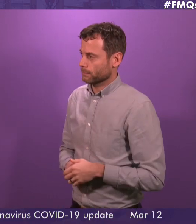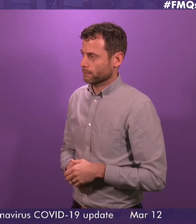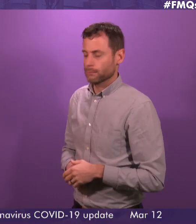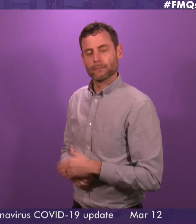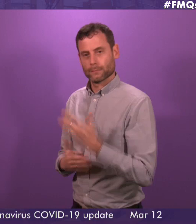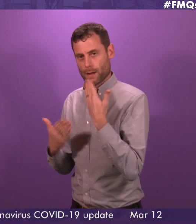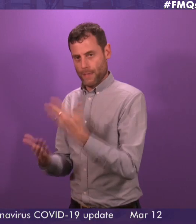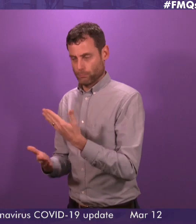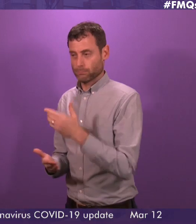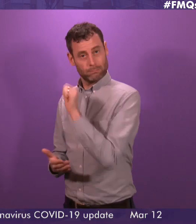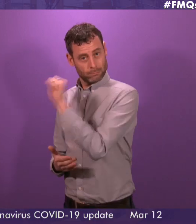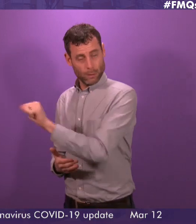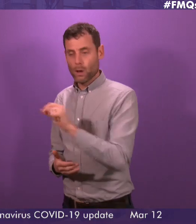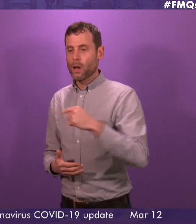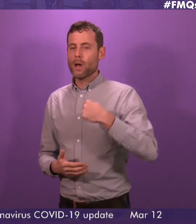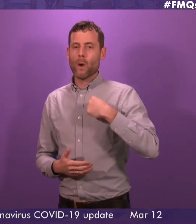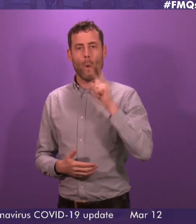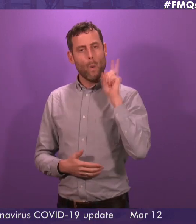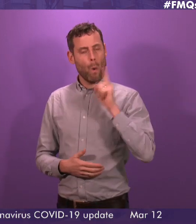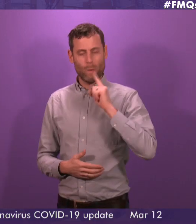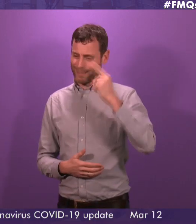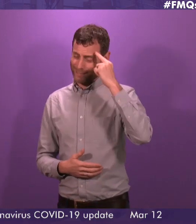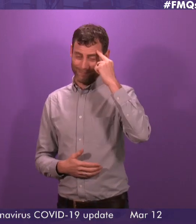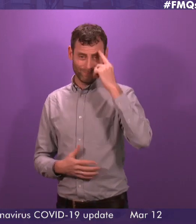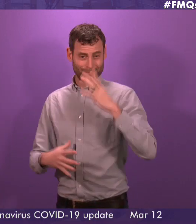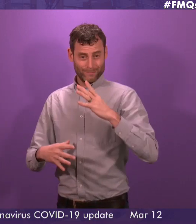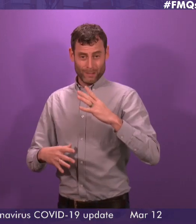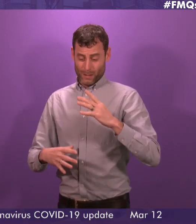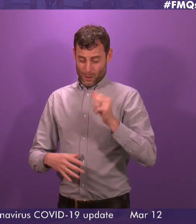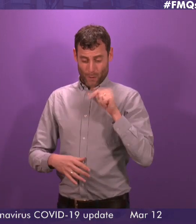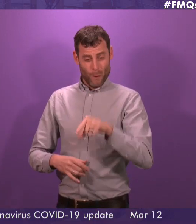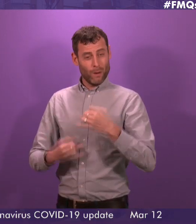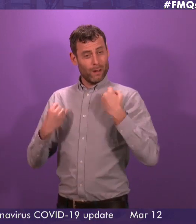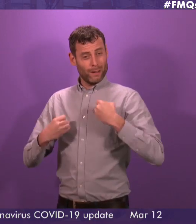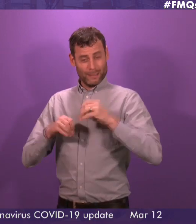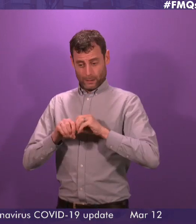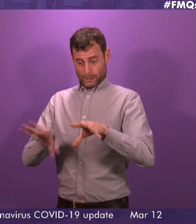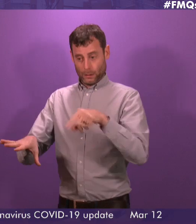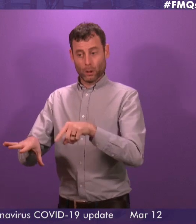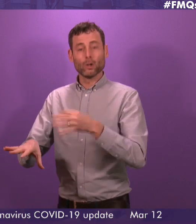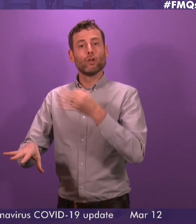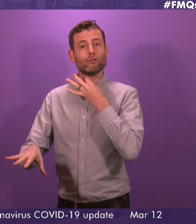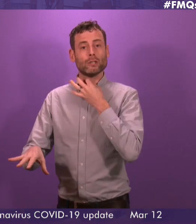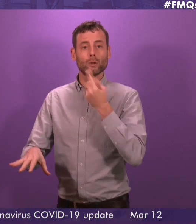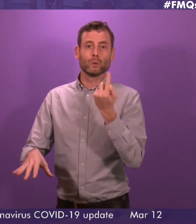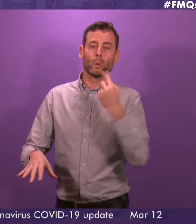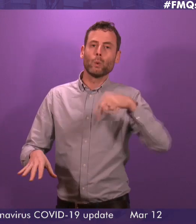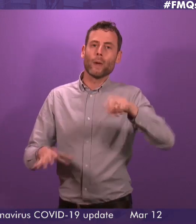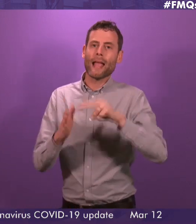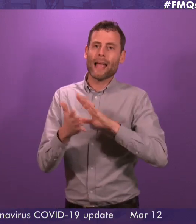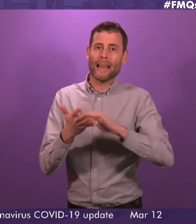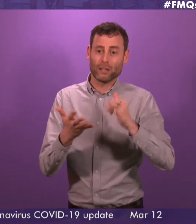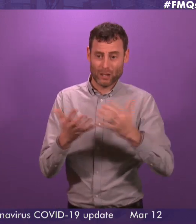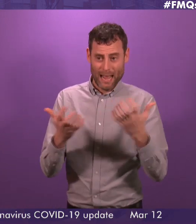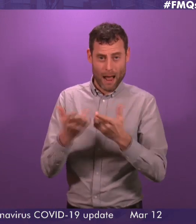this, all of us, I think, from the outset, that this virus will pose significant challenges on our NHS and our social care services, which is